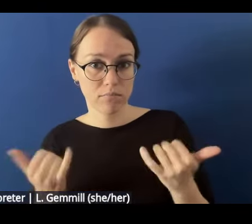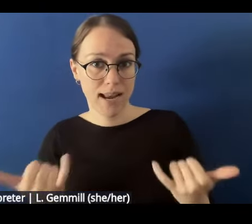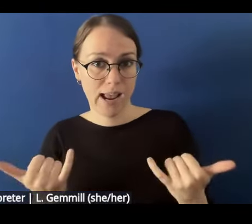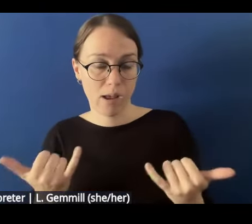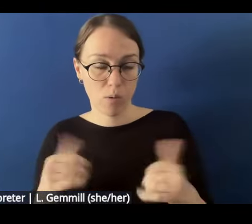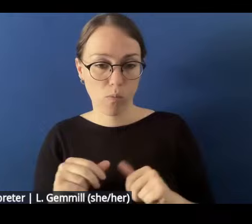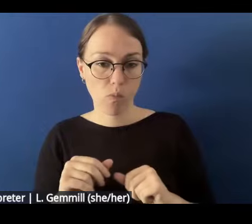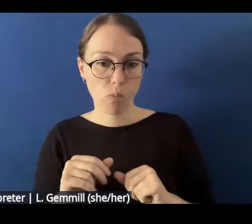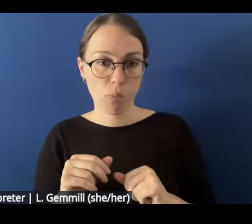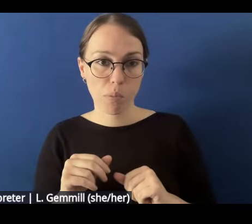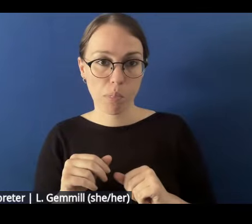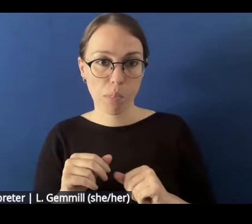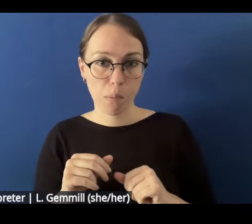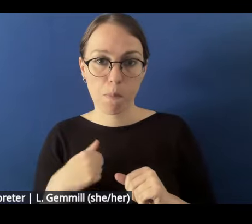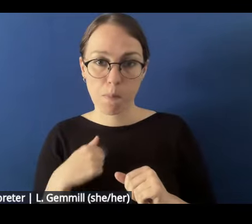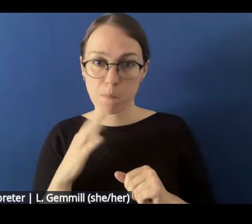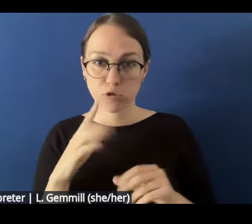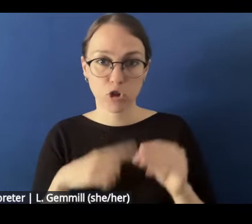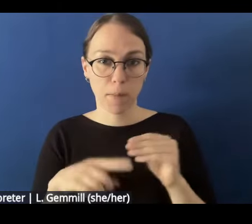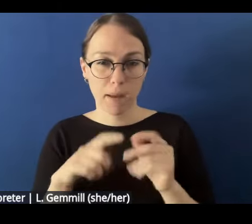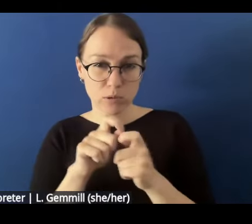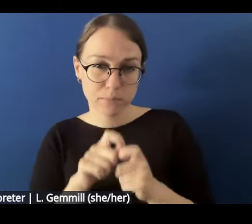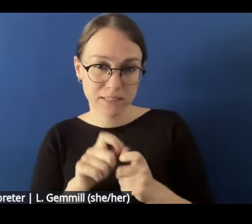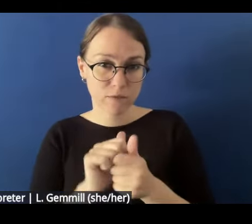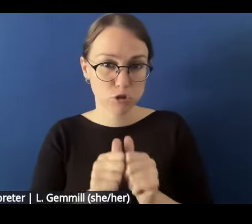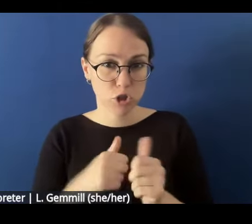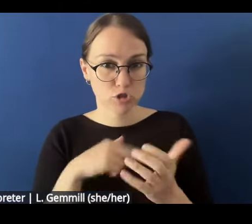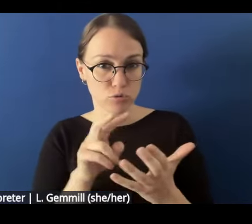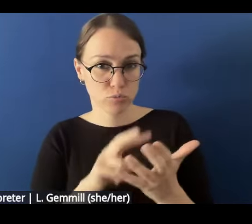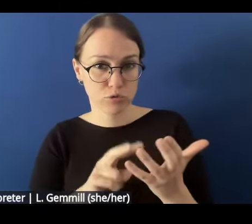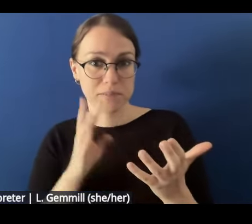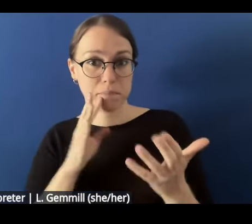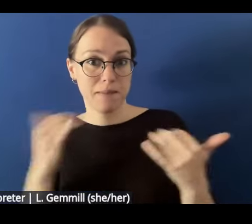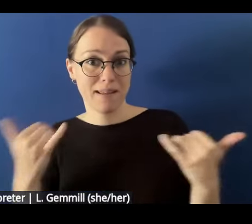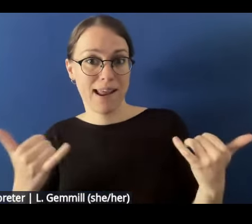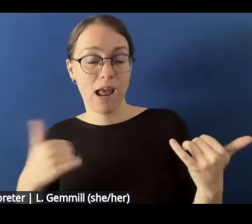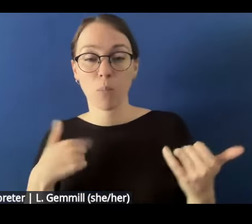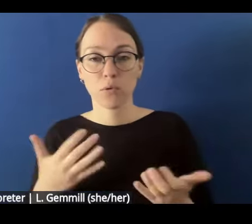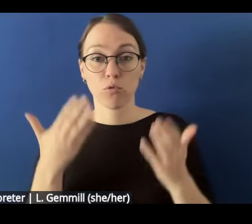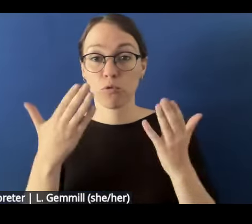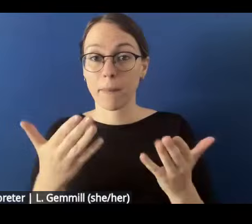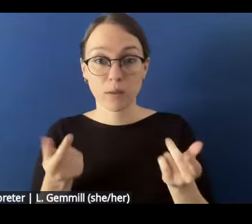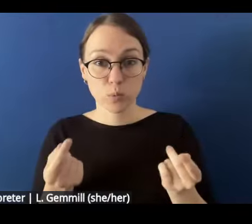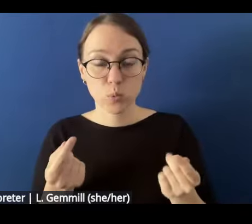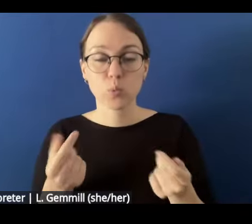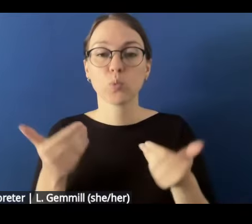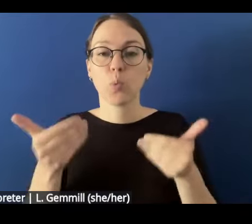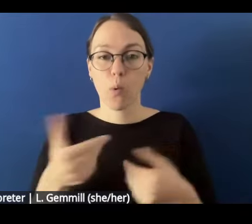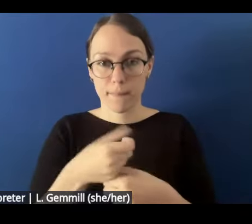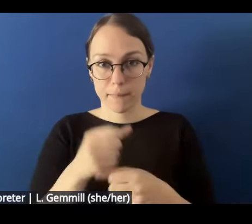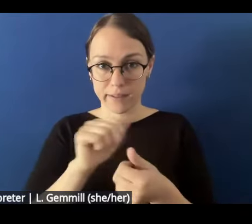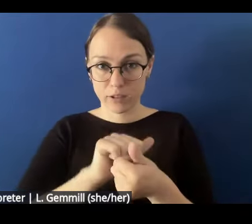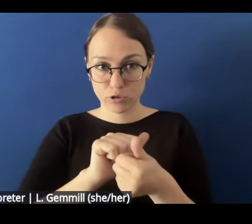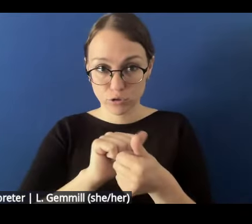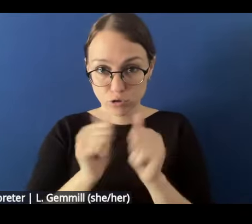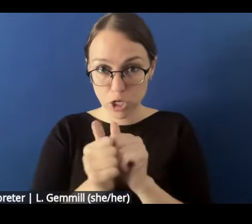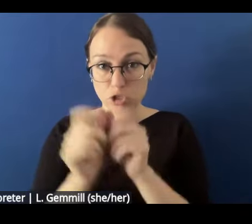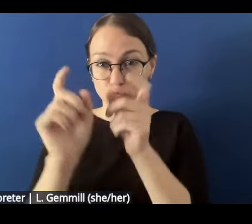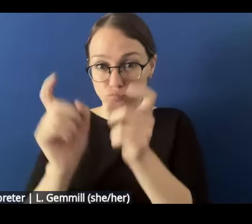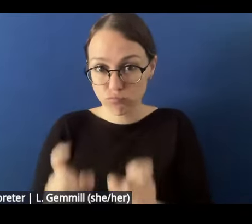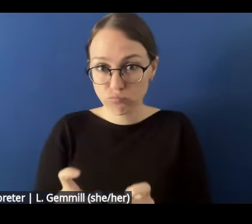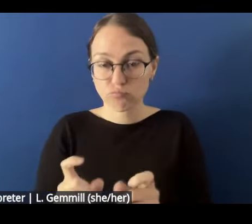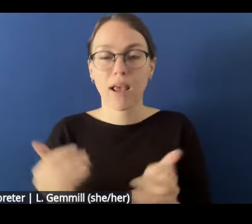the specific changes if you want, but what I would recommend is we'll make the changes and then resend it to you guys and